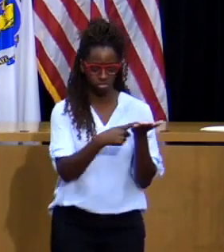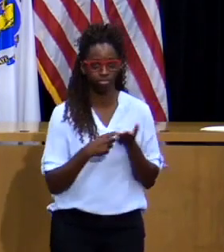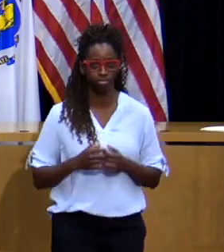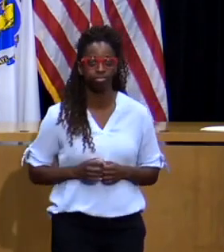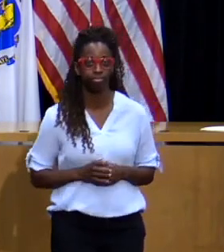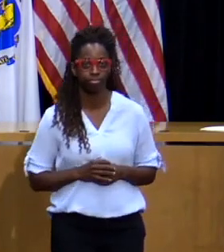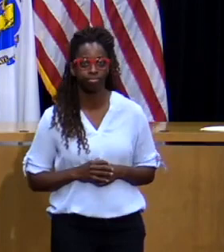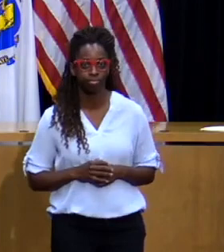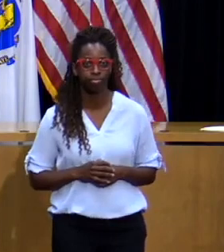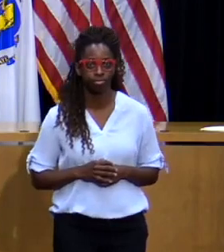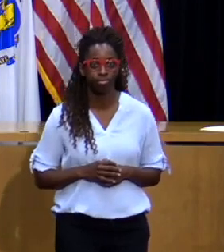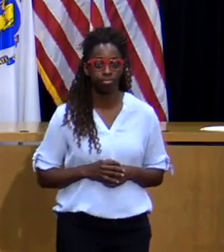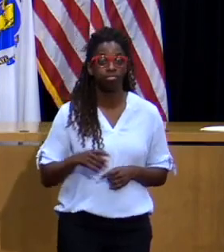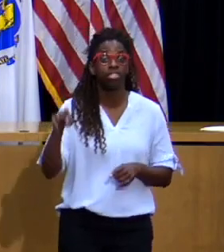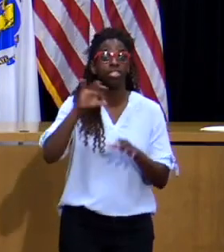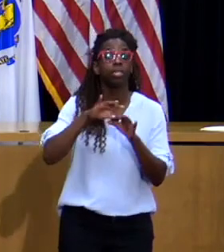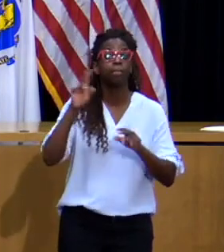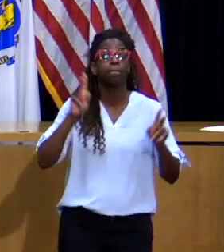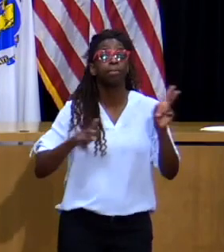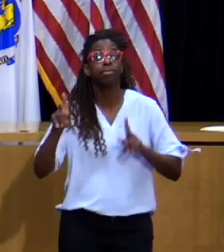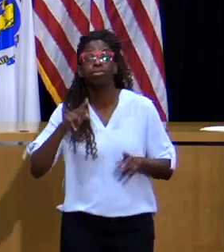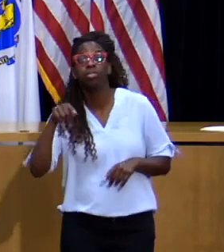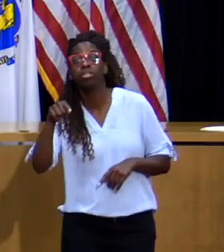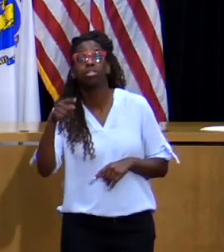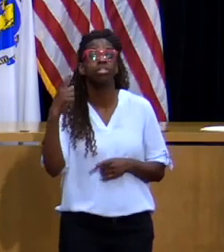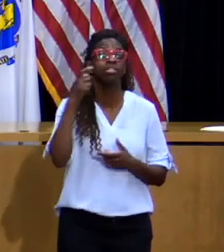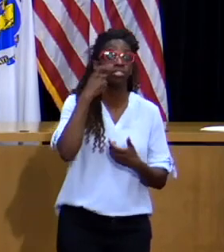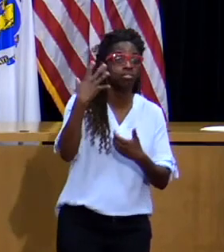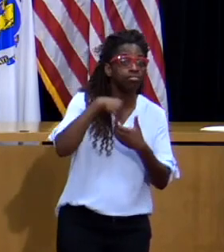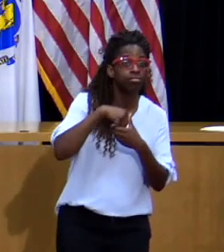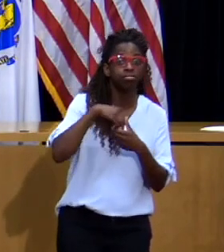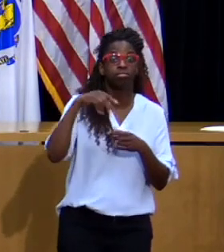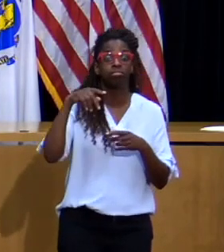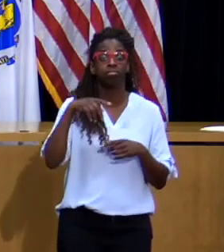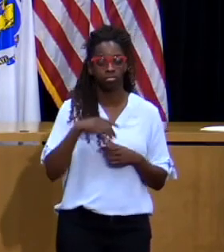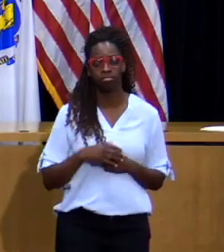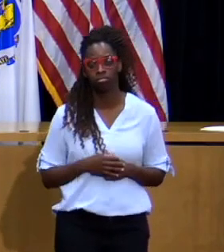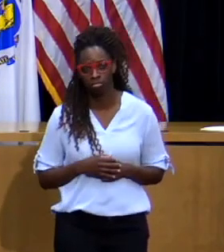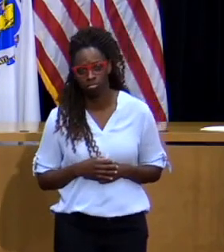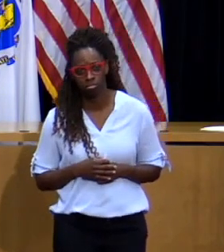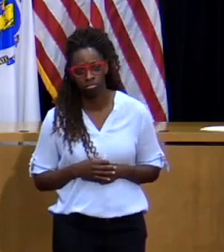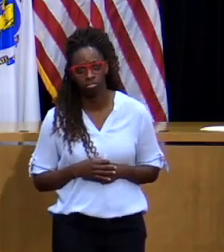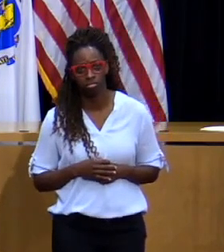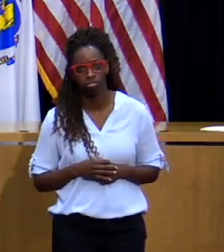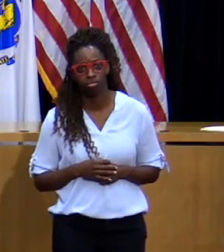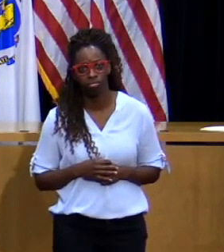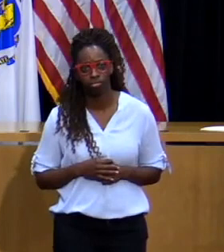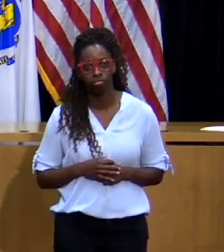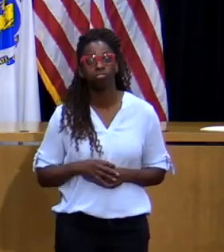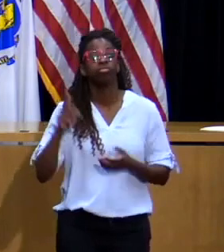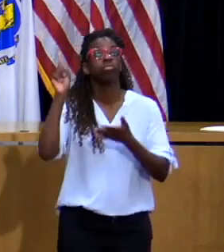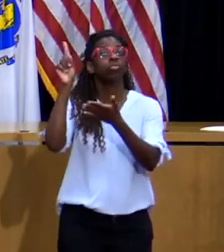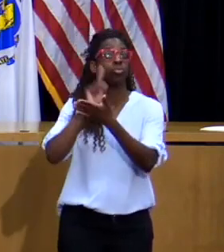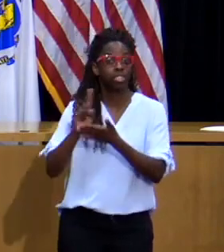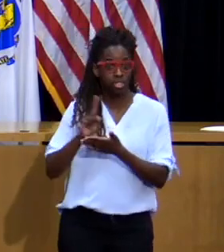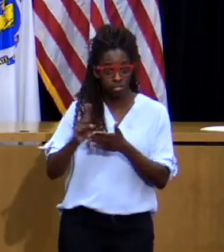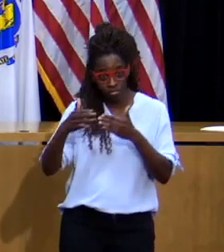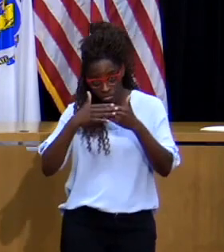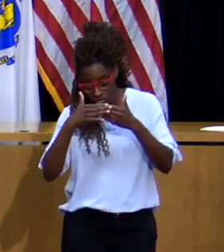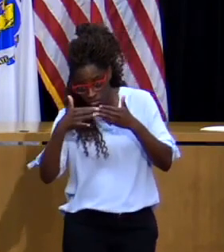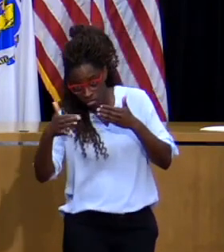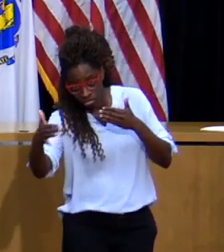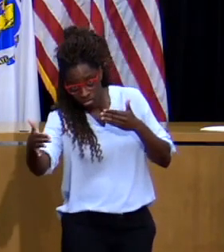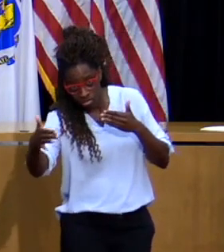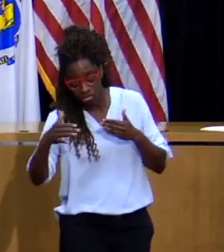the voices from across our Commonwealth. In the weeks and months ahead, we will continue to engage with a diverse group of stakeholders